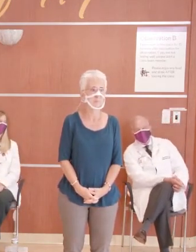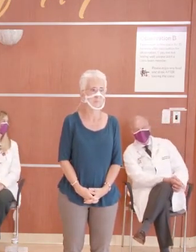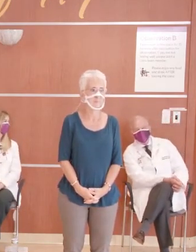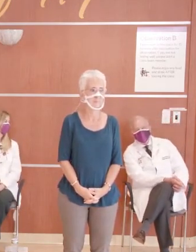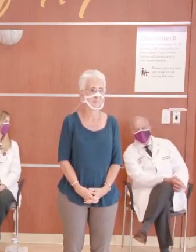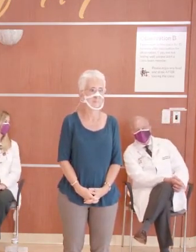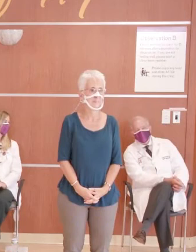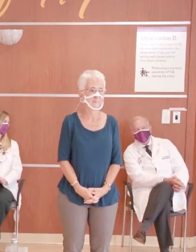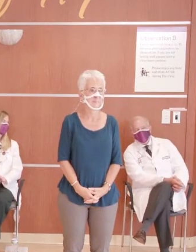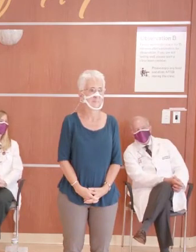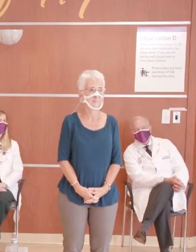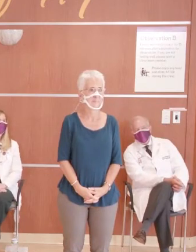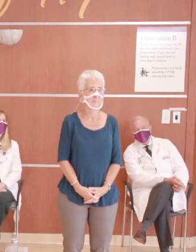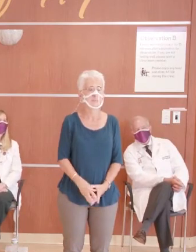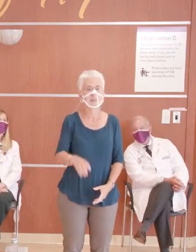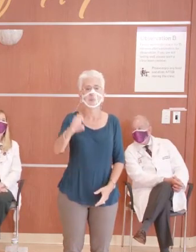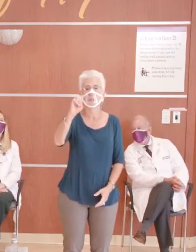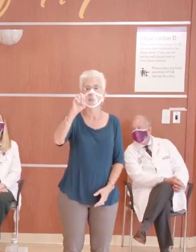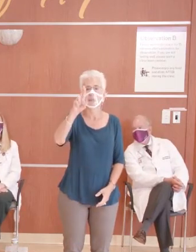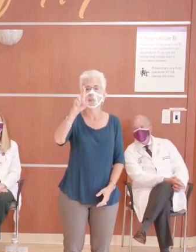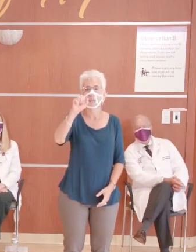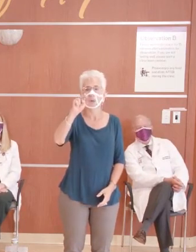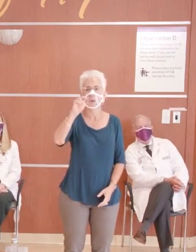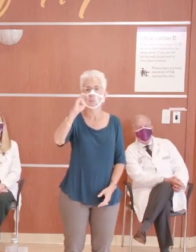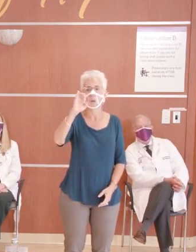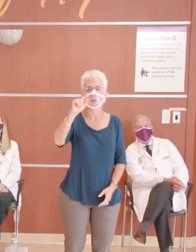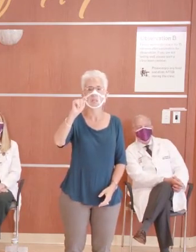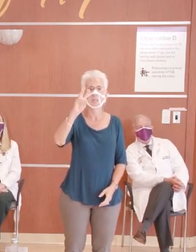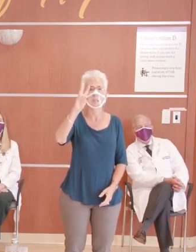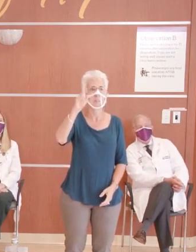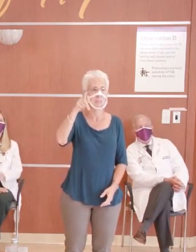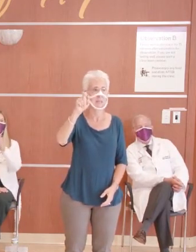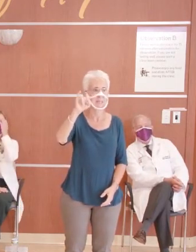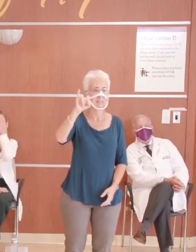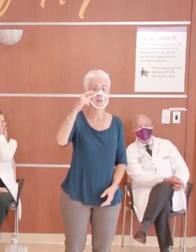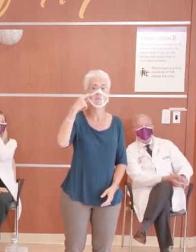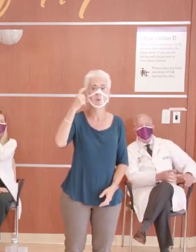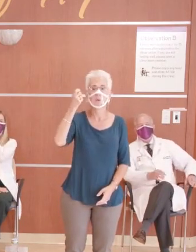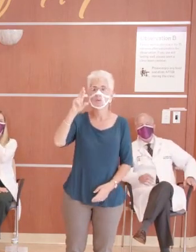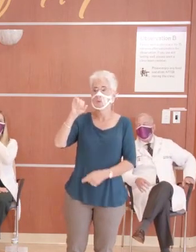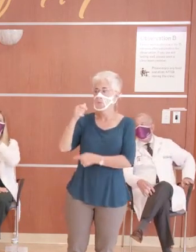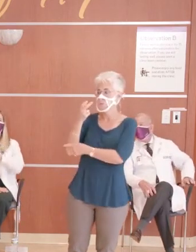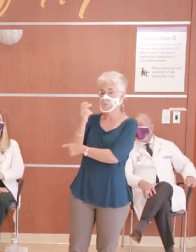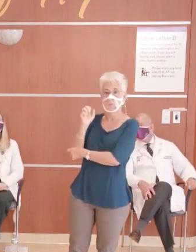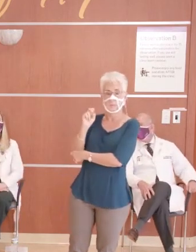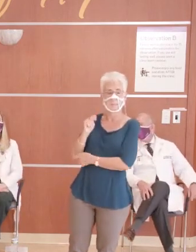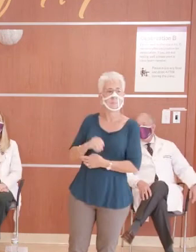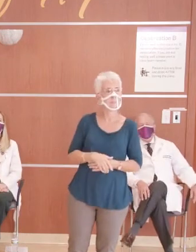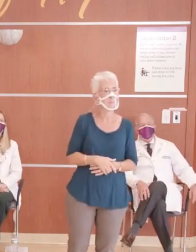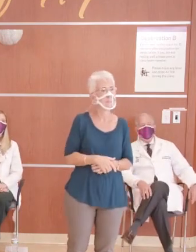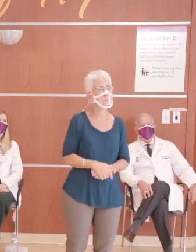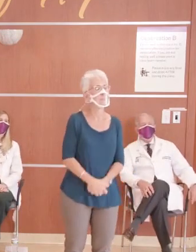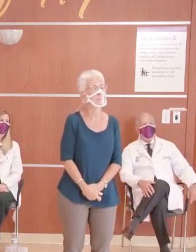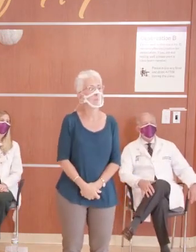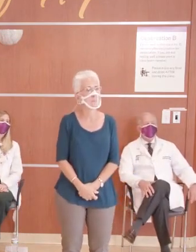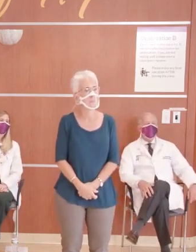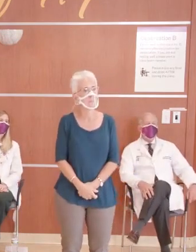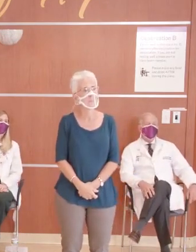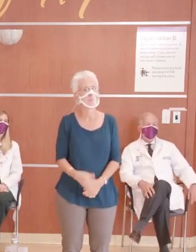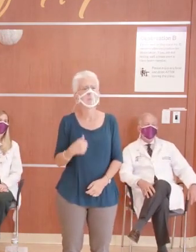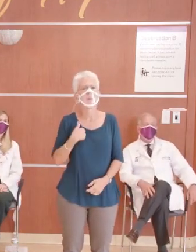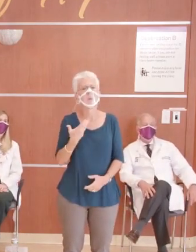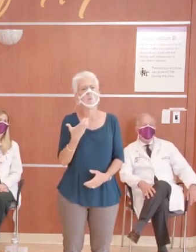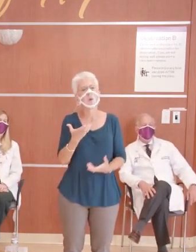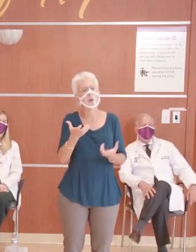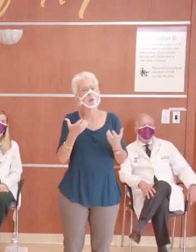No problem. Aaron Martin with WPXITV. This is for Dr. Johnson as well. I just wanted to get an idea at this point where